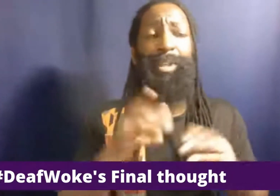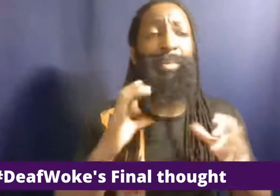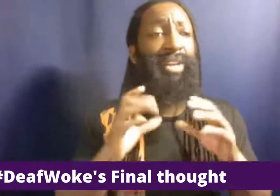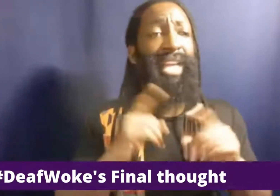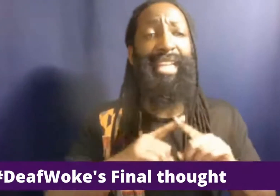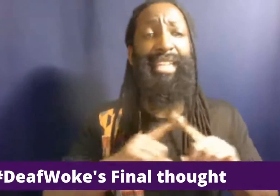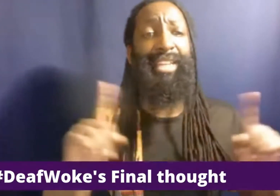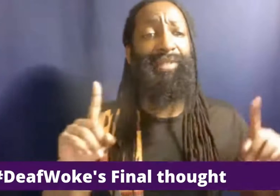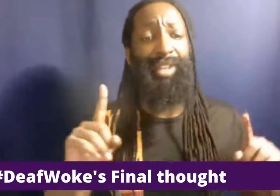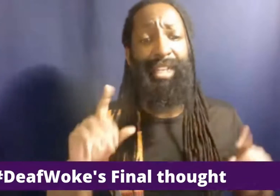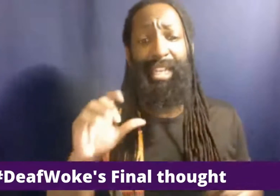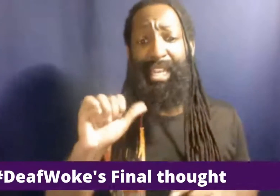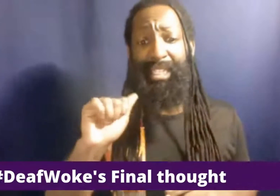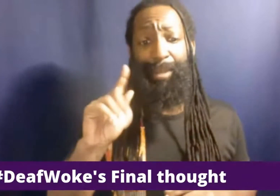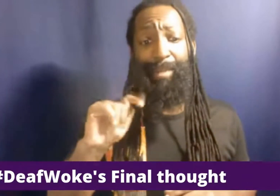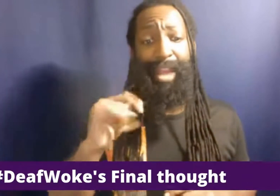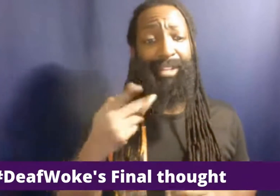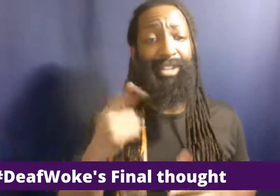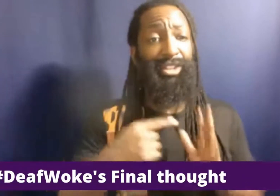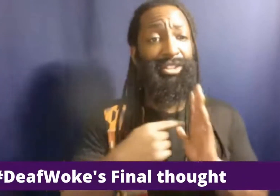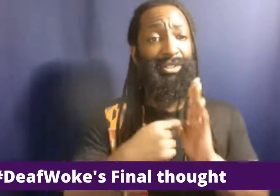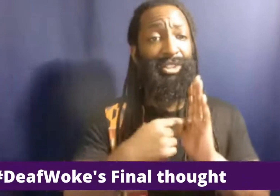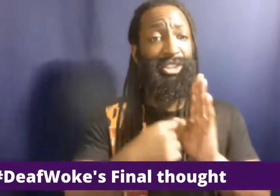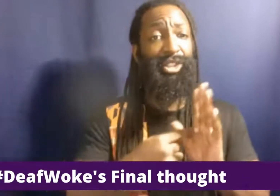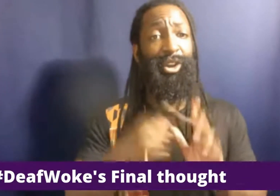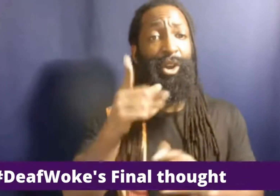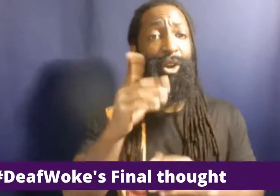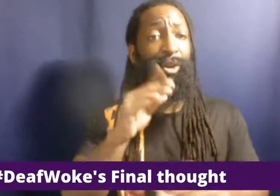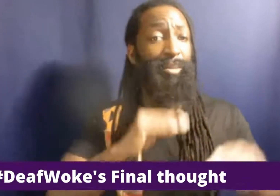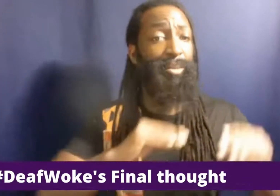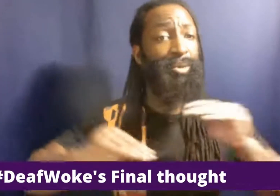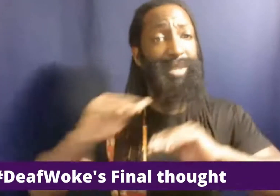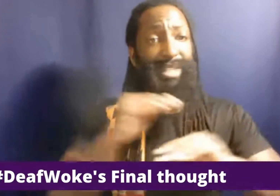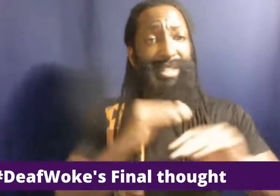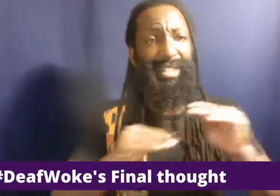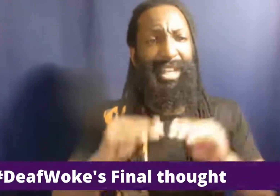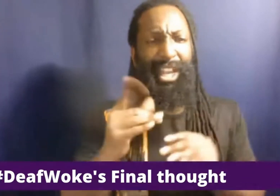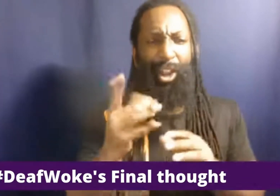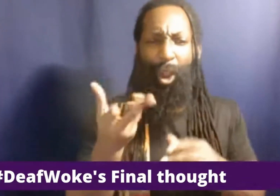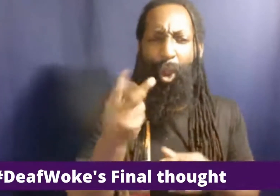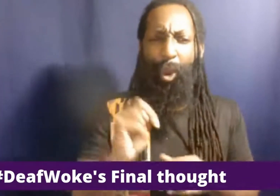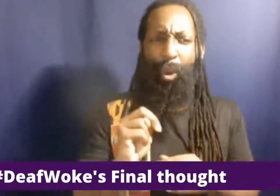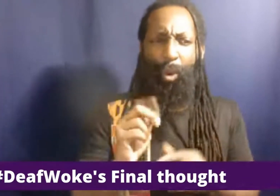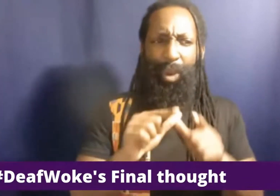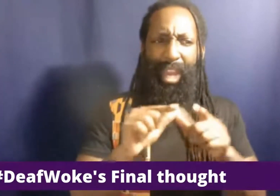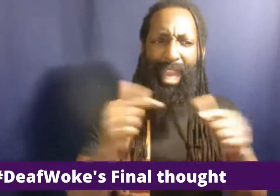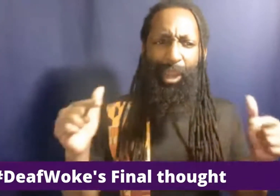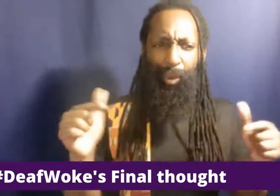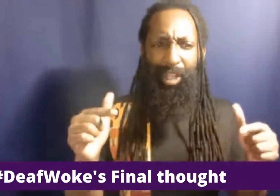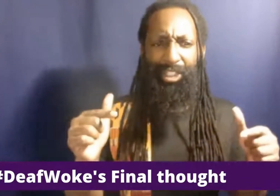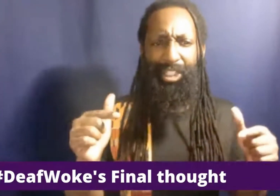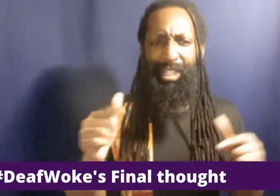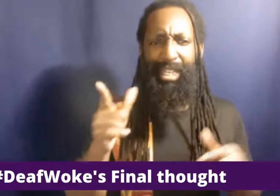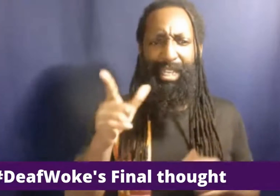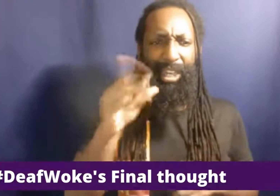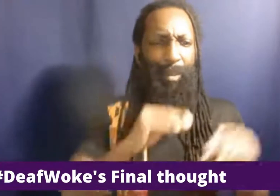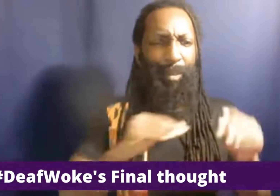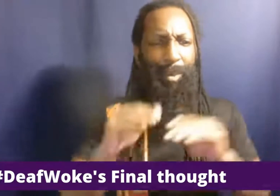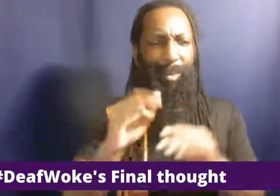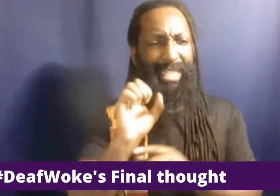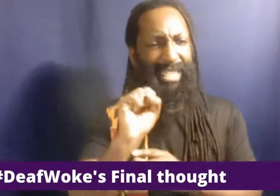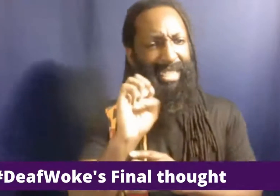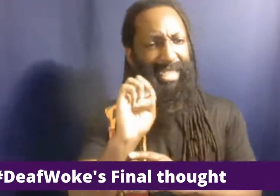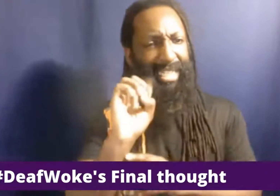people who communicate differently. Samantha show her movement in her own language and